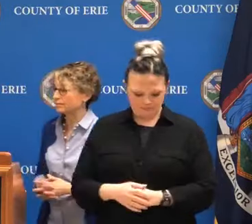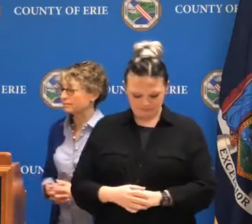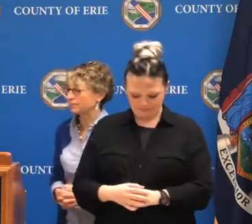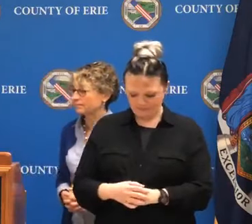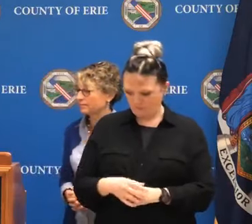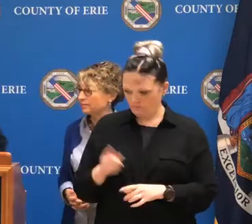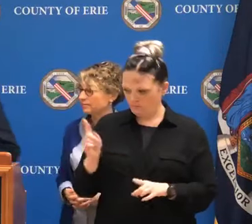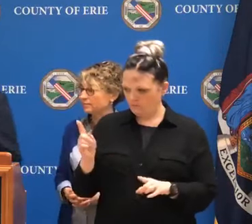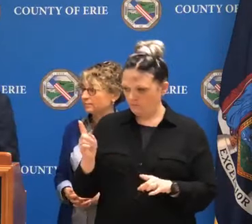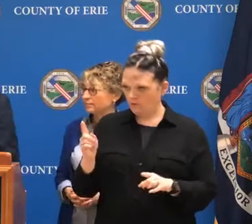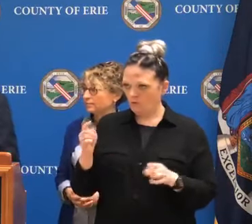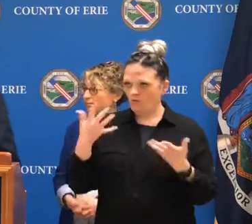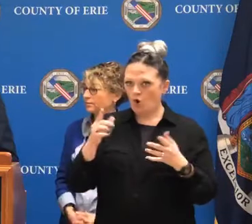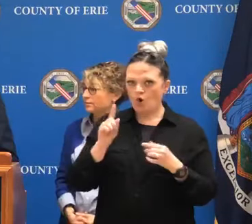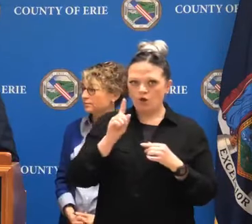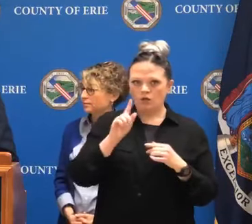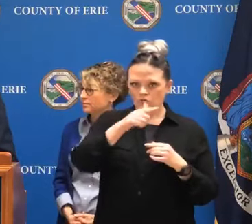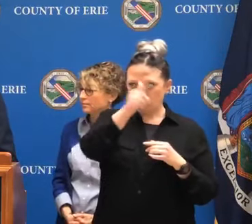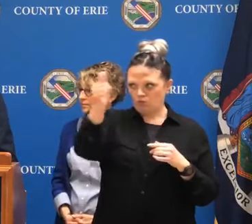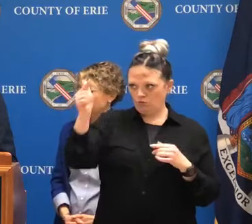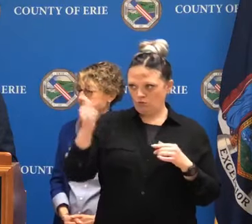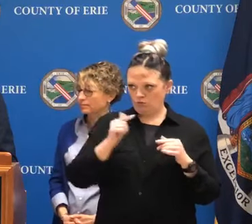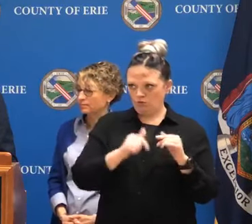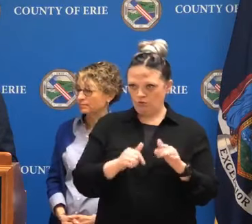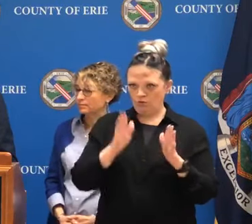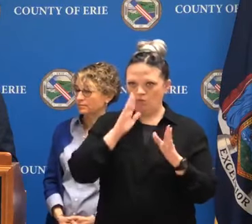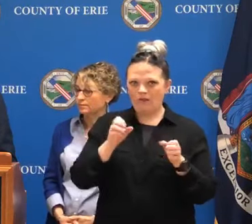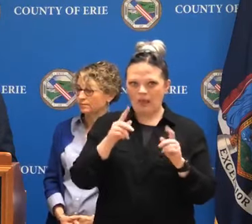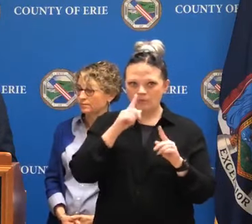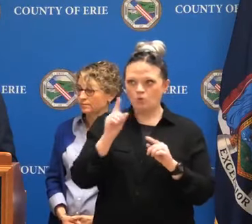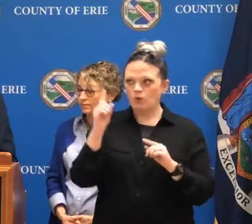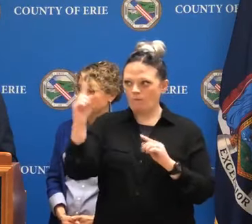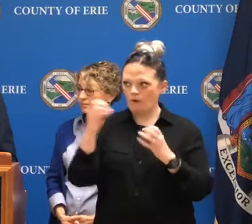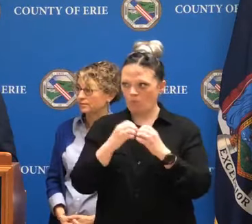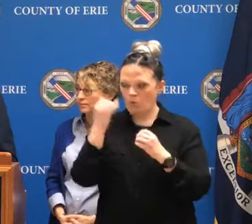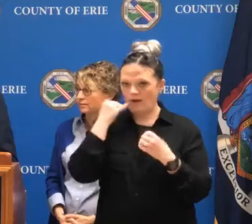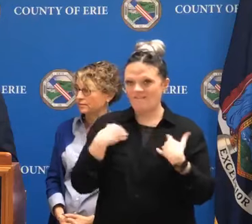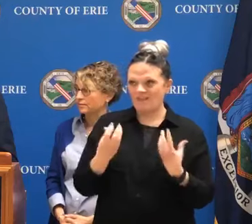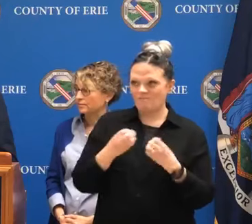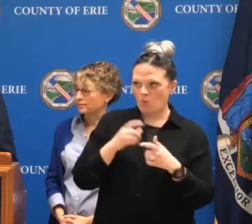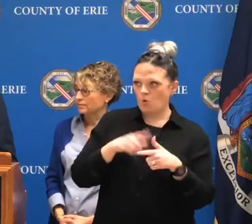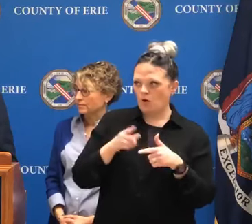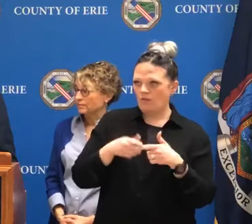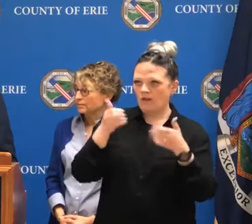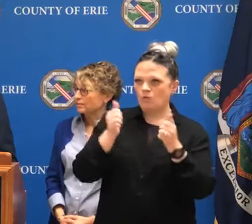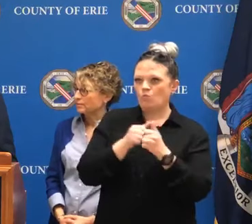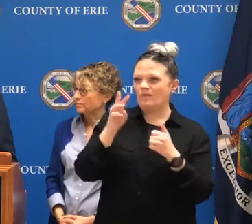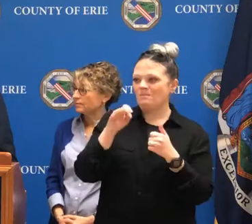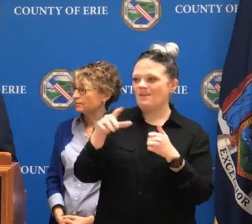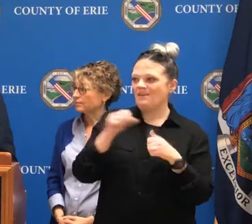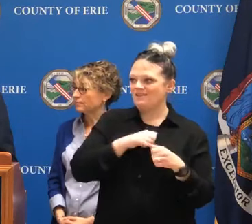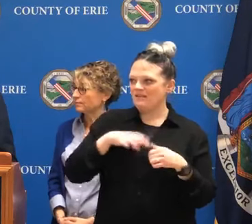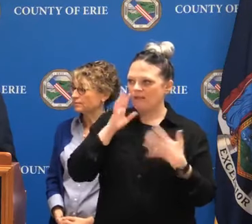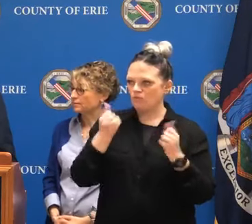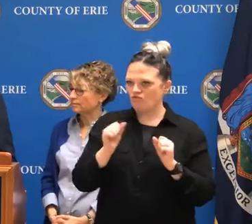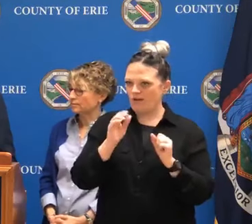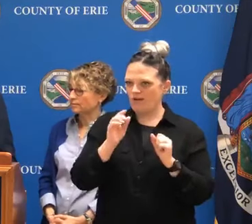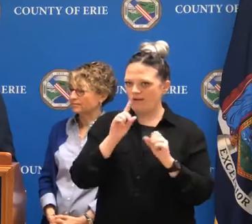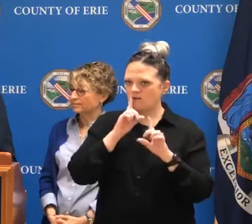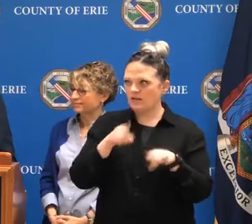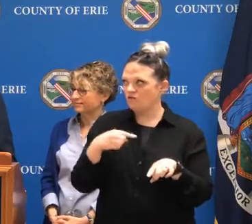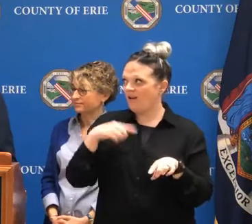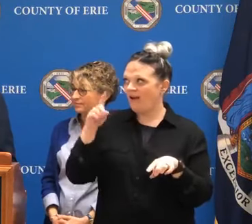we've already gone through a round with everyone. We'll give everyone an opportunity to ask one more question in person, and if you have additional questions, you can leave it with our media staff, and we'll try to answer them. I